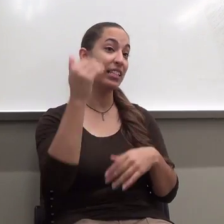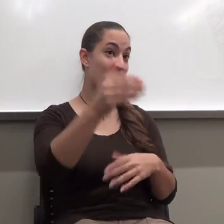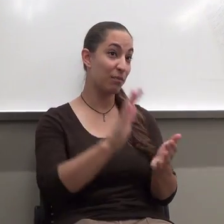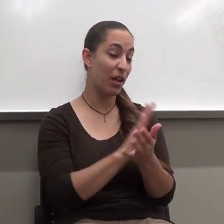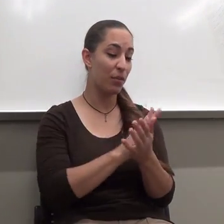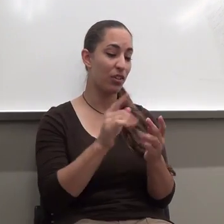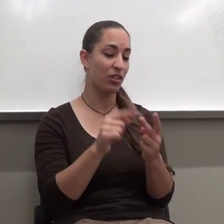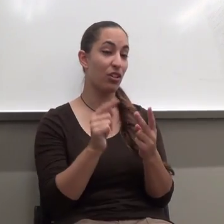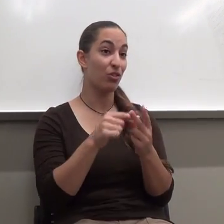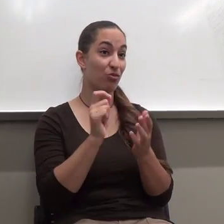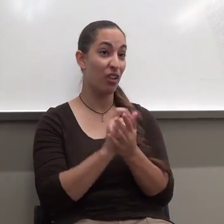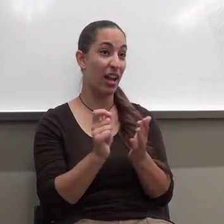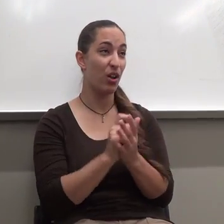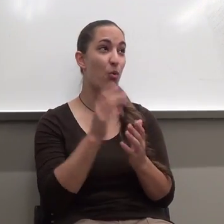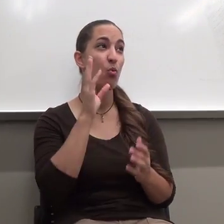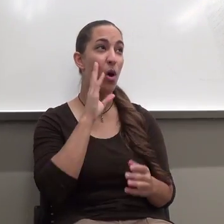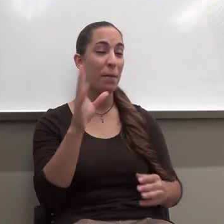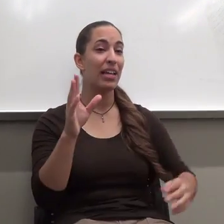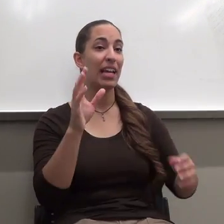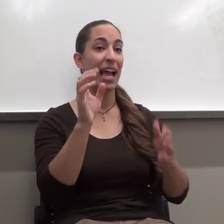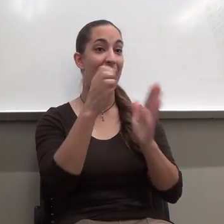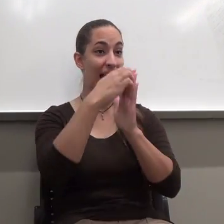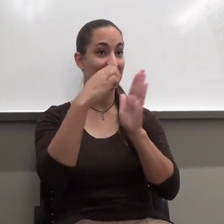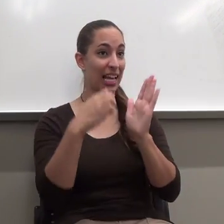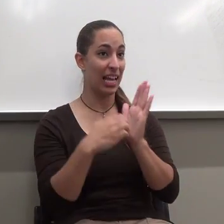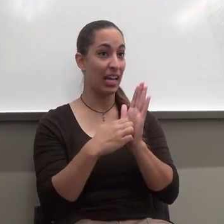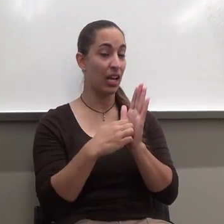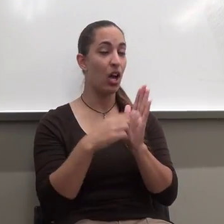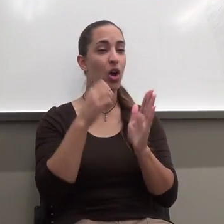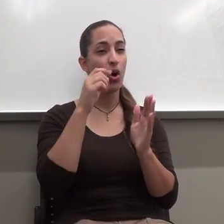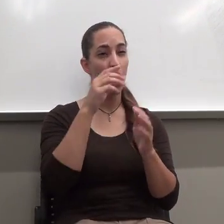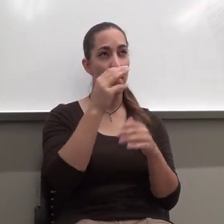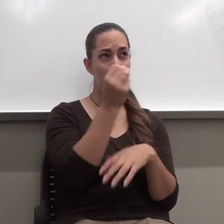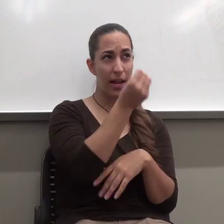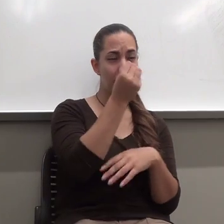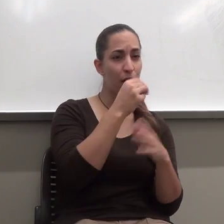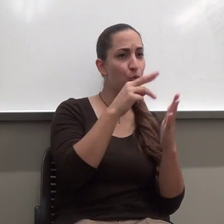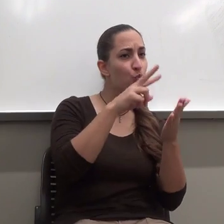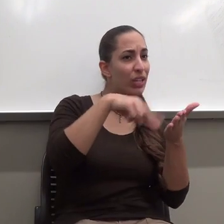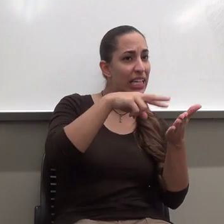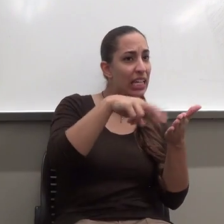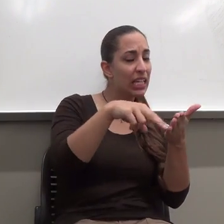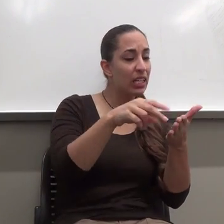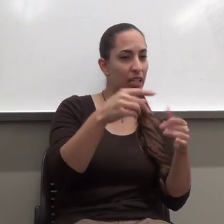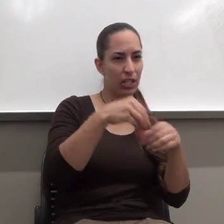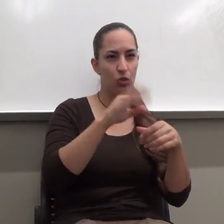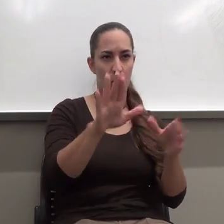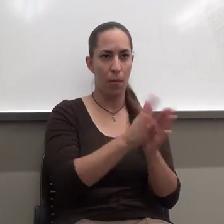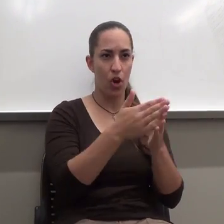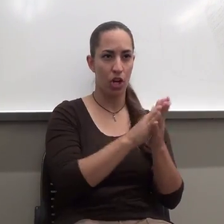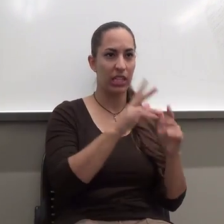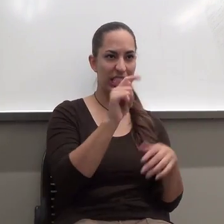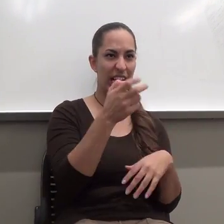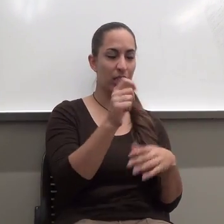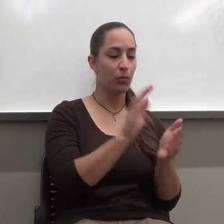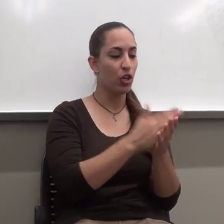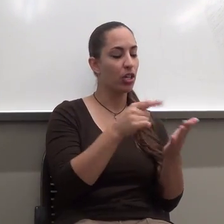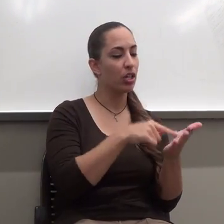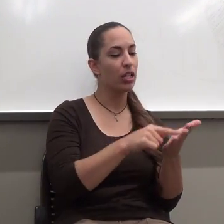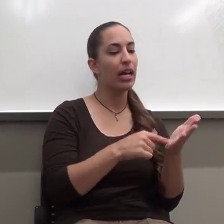have for Monday in your book is how to write an essay rather than a paragraph. Now, I know some